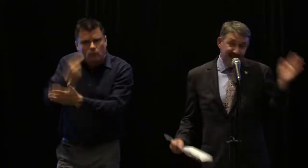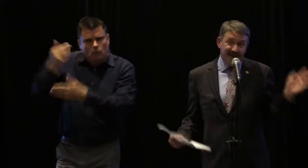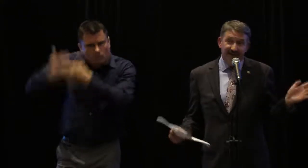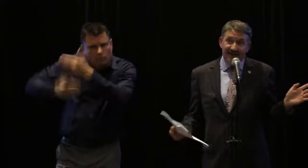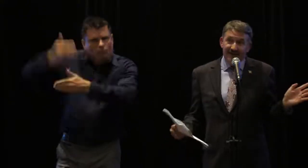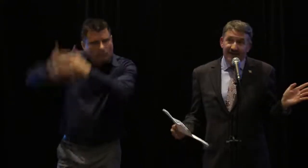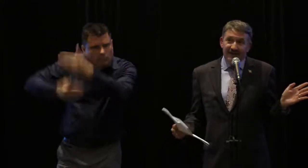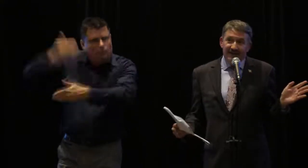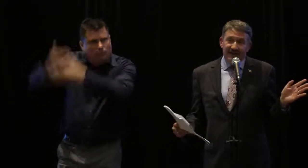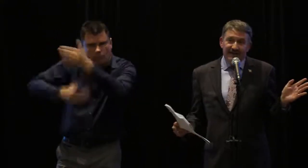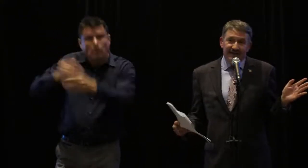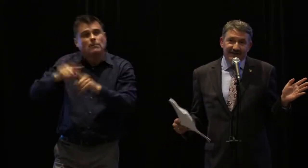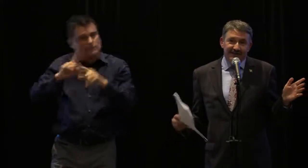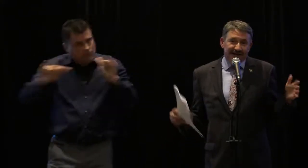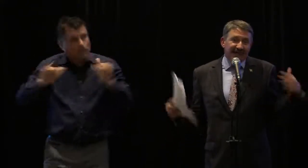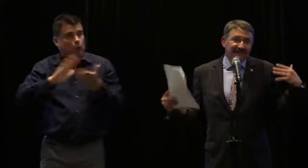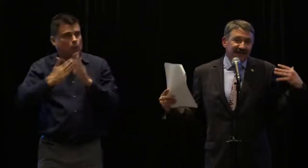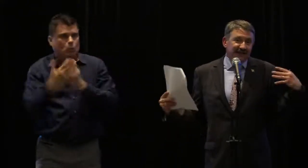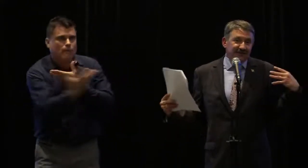say,